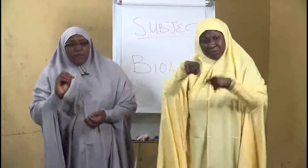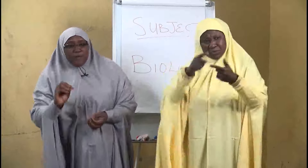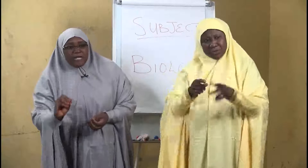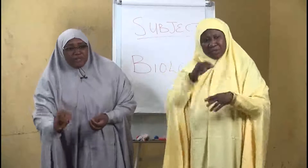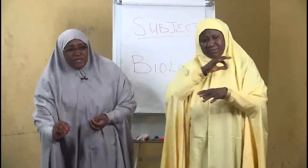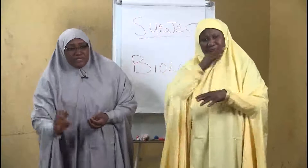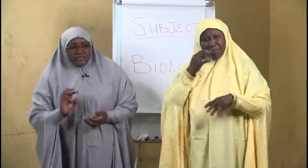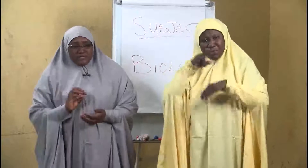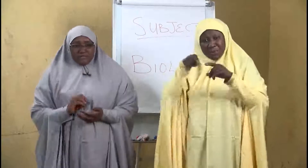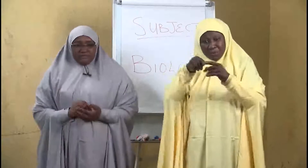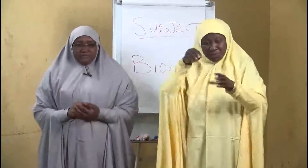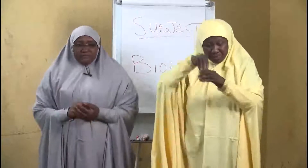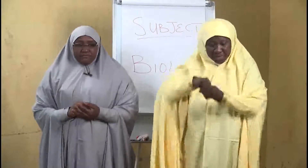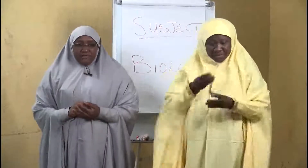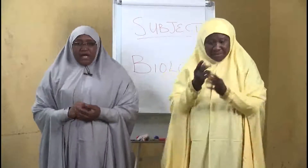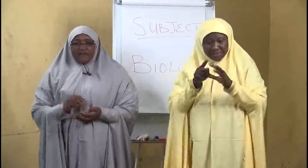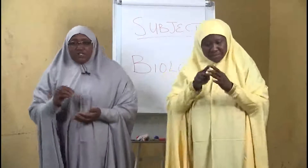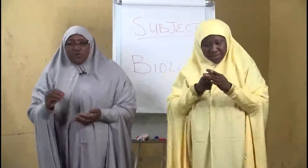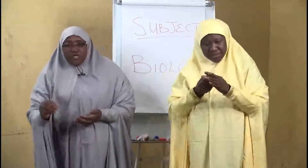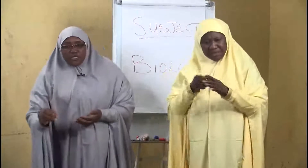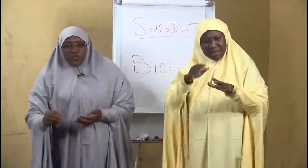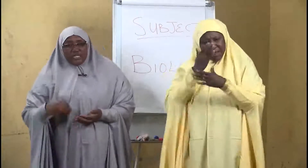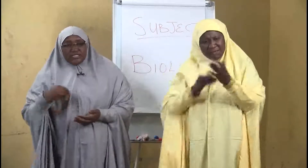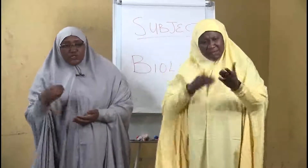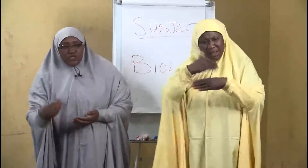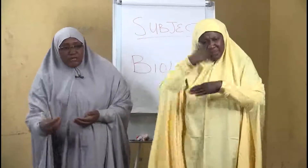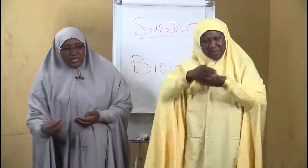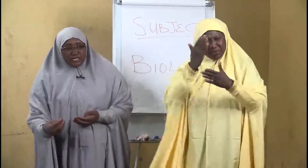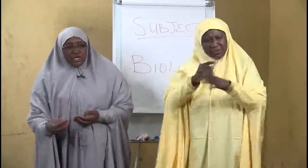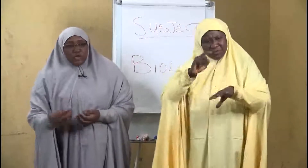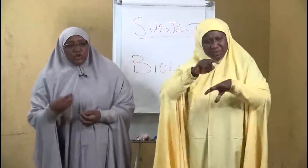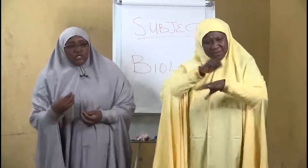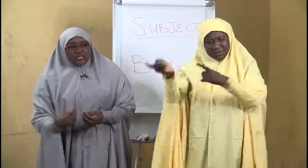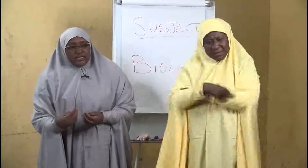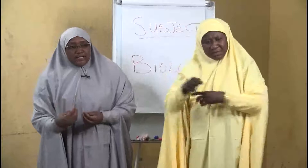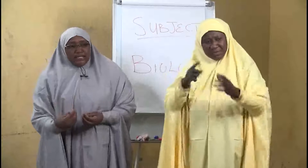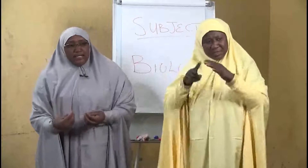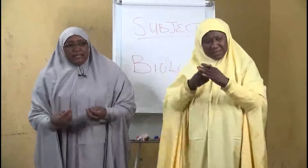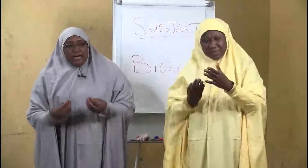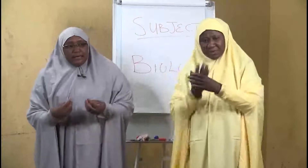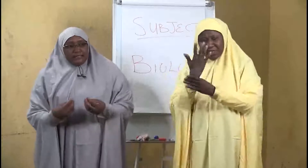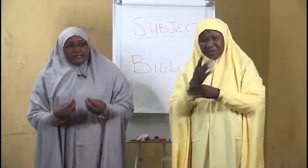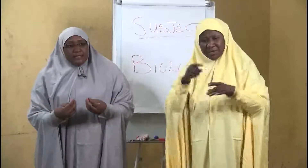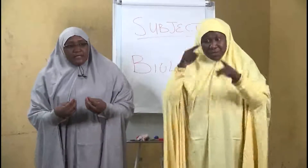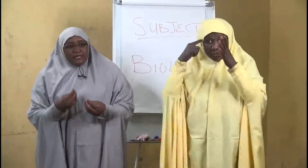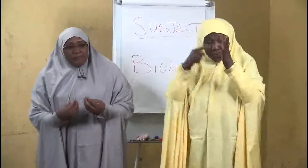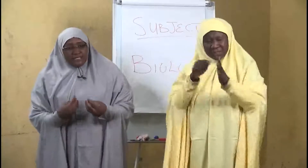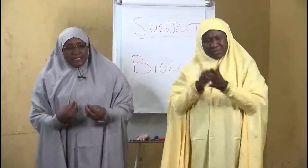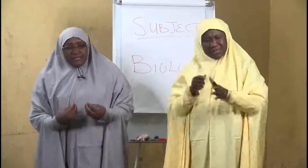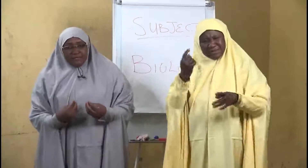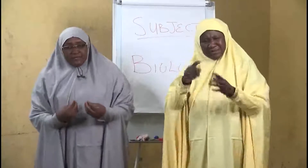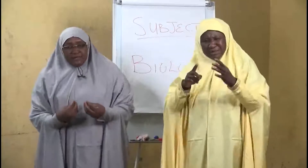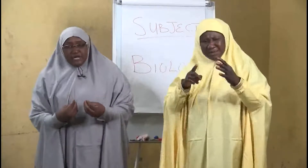if you plant beans, after some days when it starts to germinate, you notice that there is the